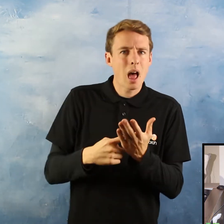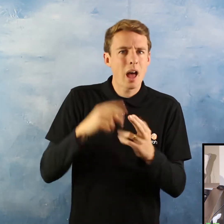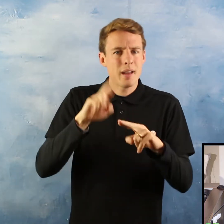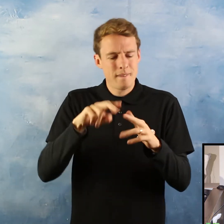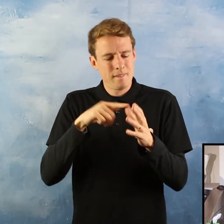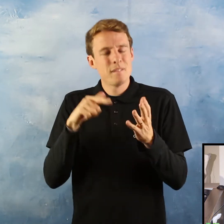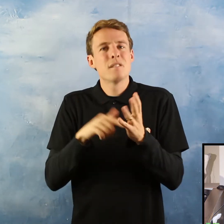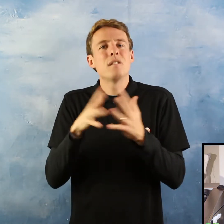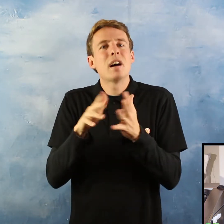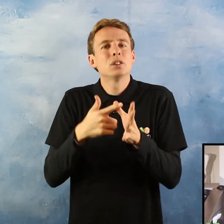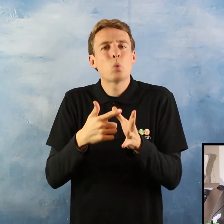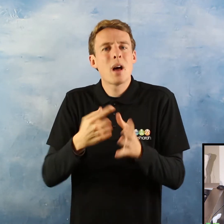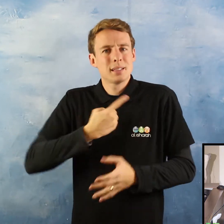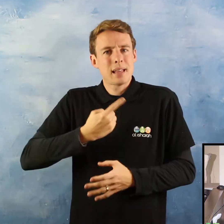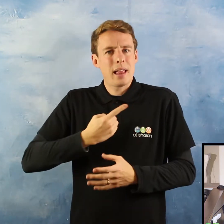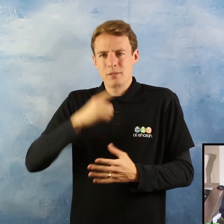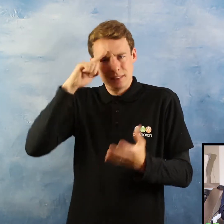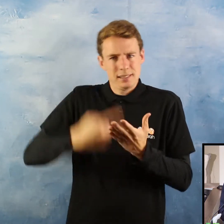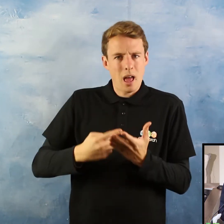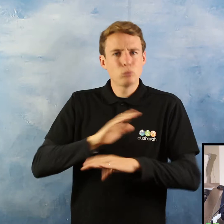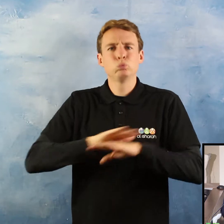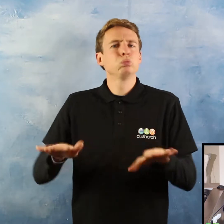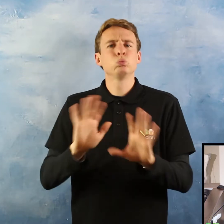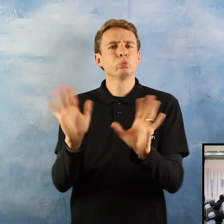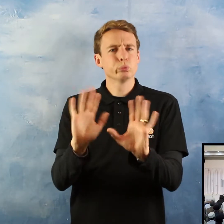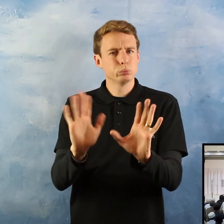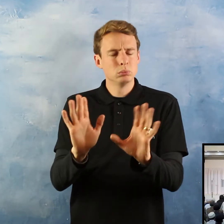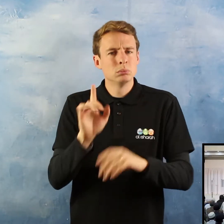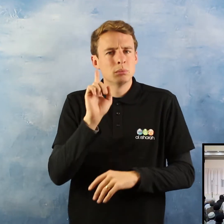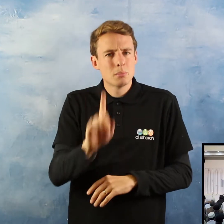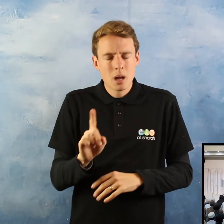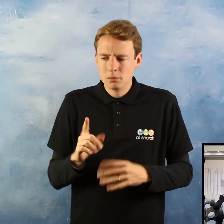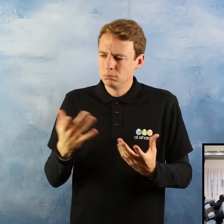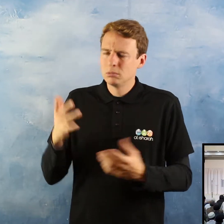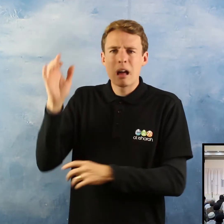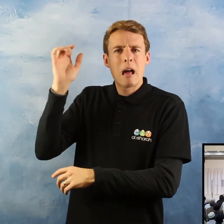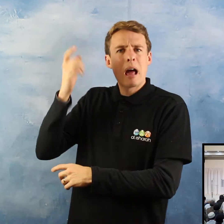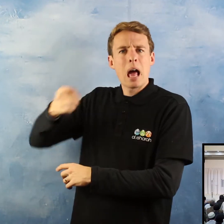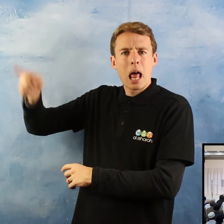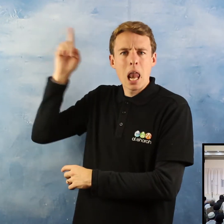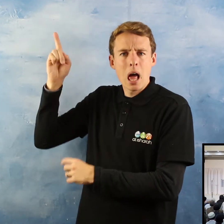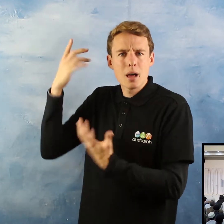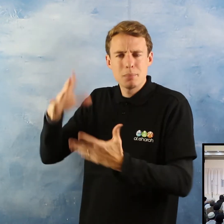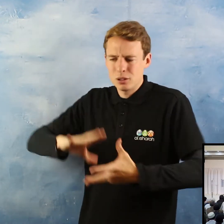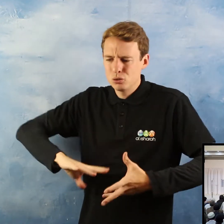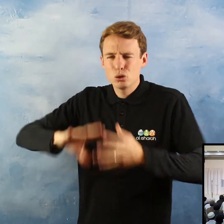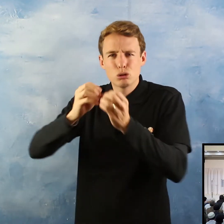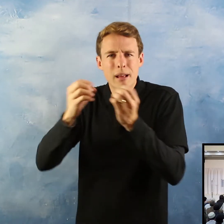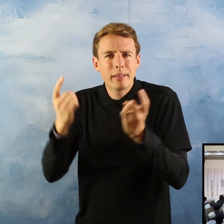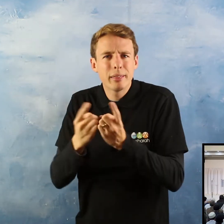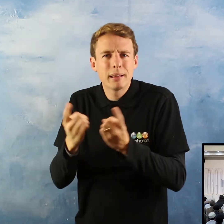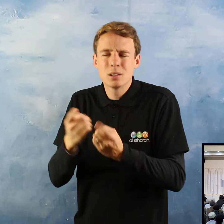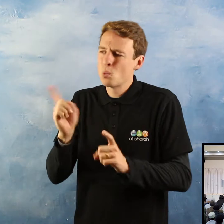be positive. Allah subhanahu wa ta'ala made everything, for us to consume, to